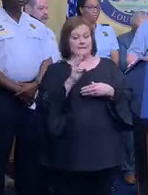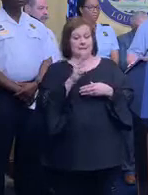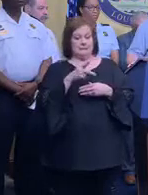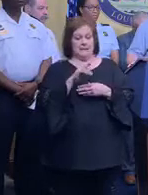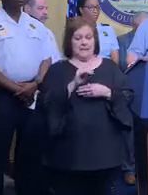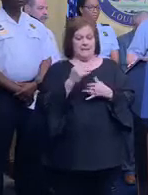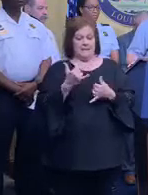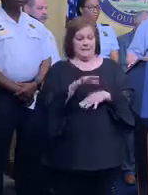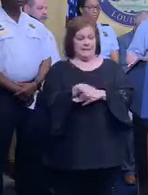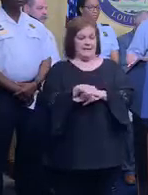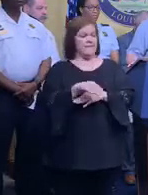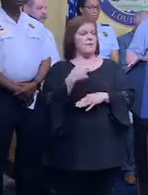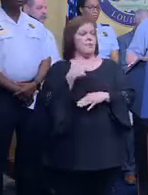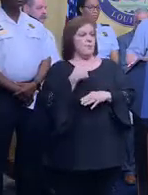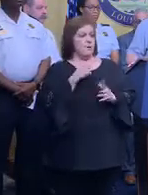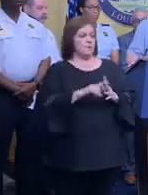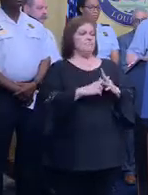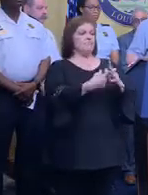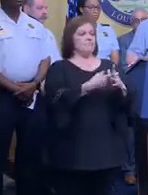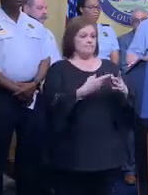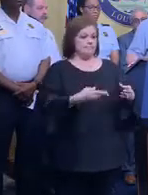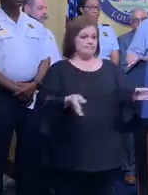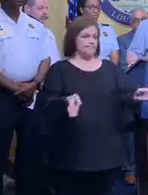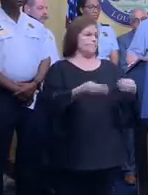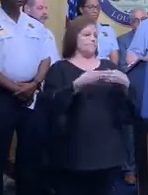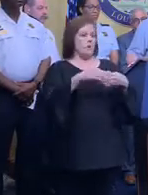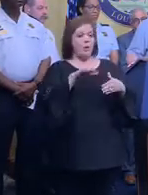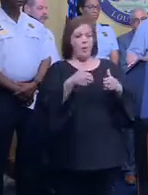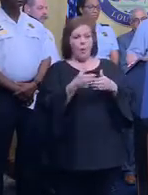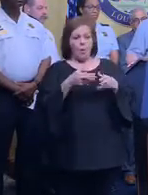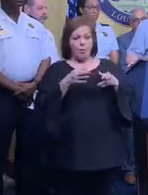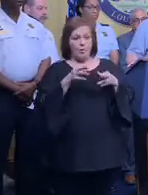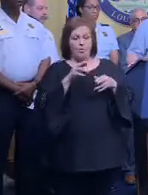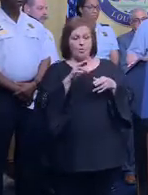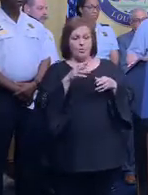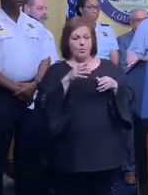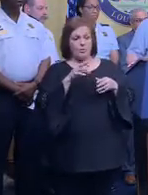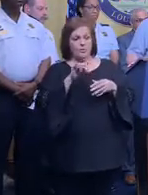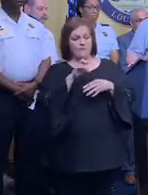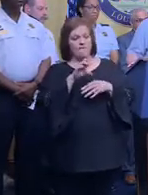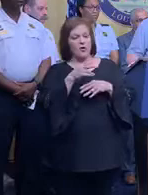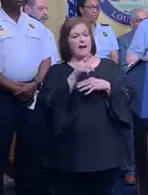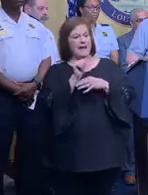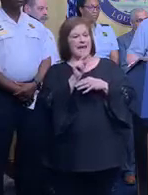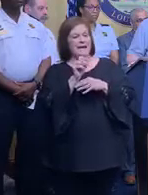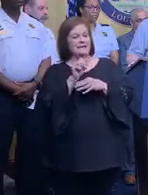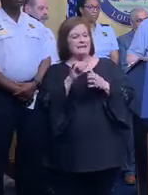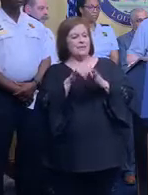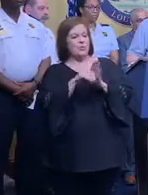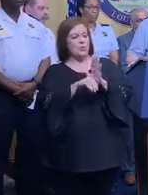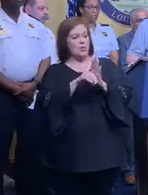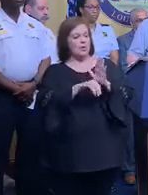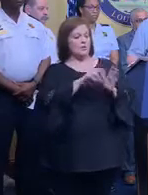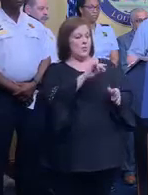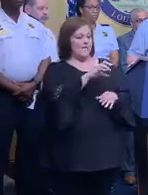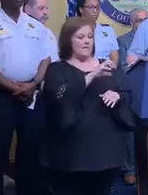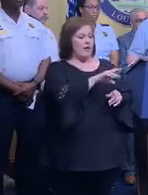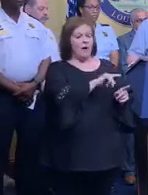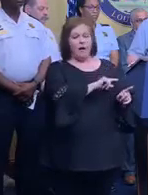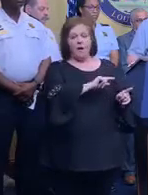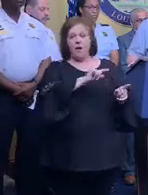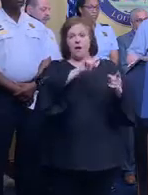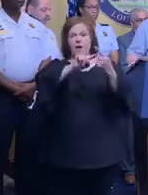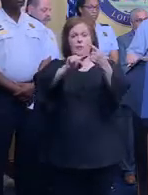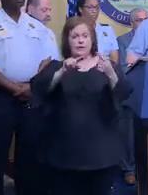p.m. this evening, we will begin closing all river gates along the Mississippi River levee in St. Bernard and Orleans Parish, starting downriver and working our way